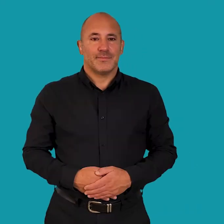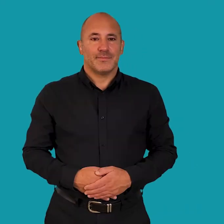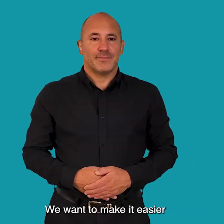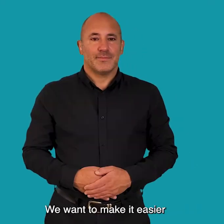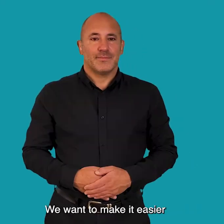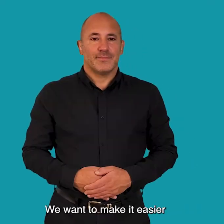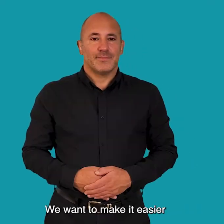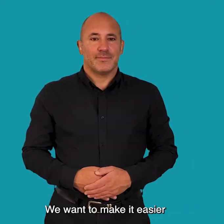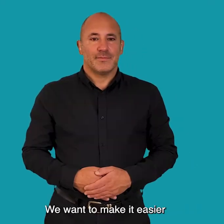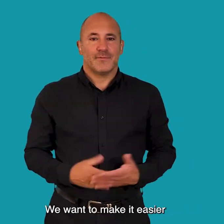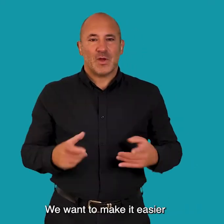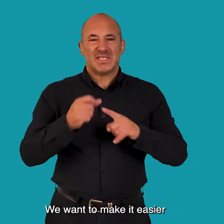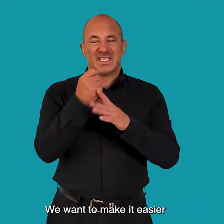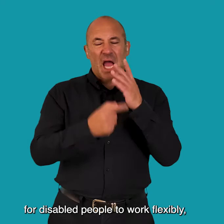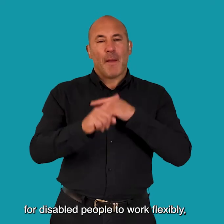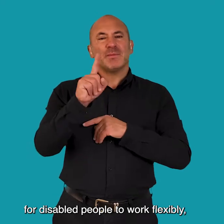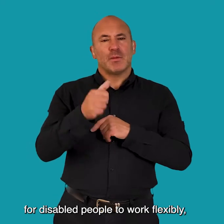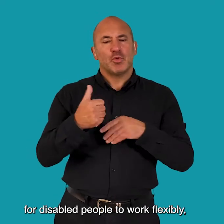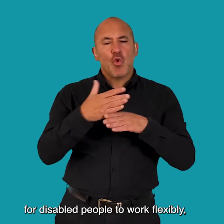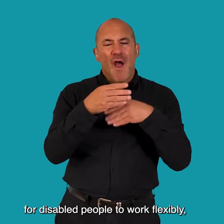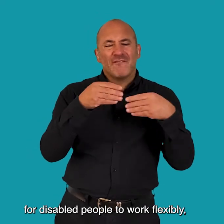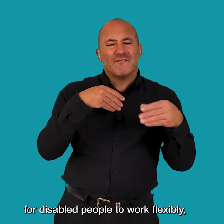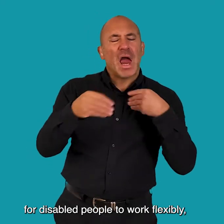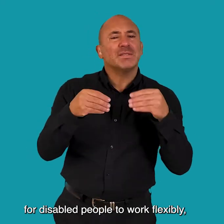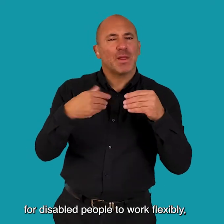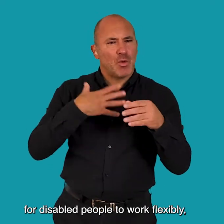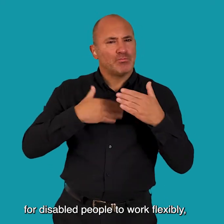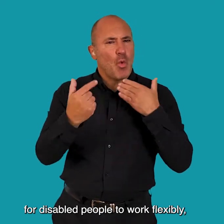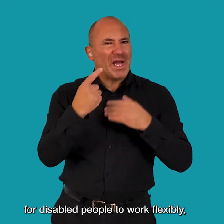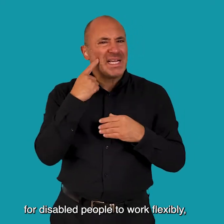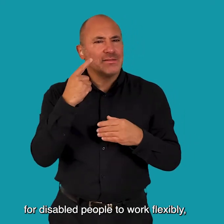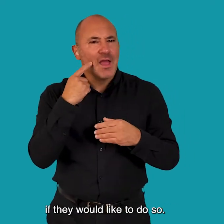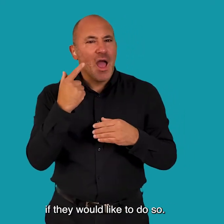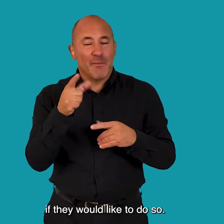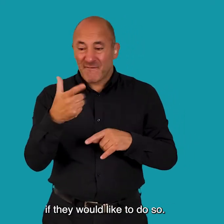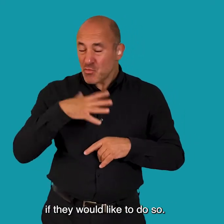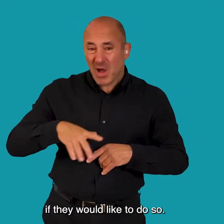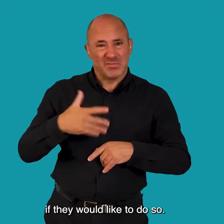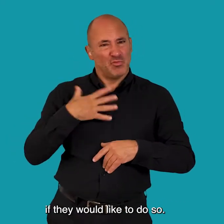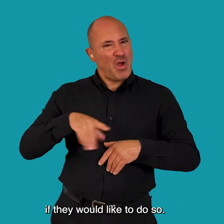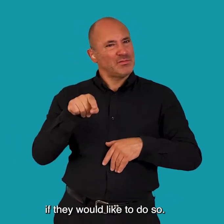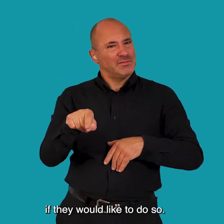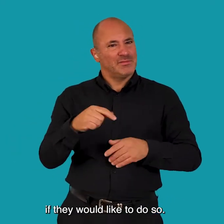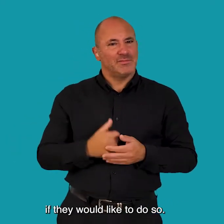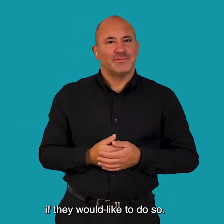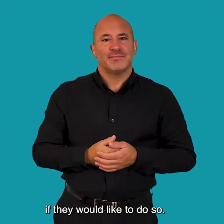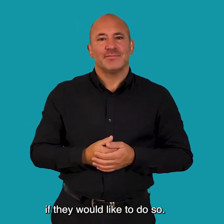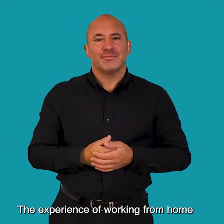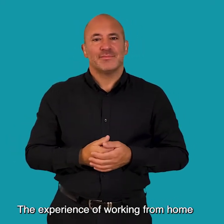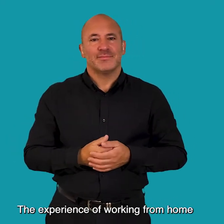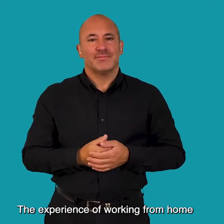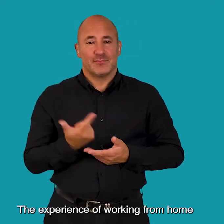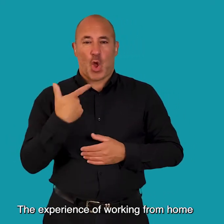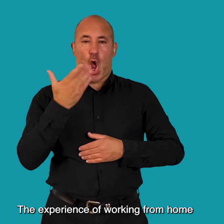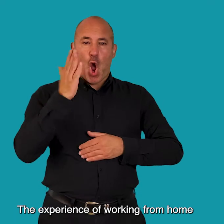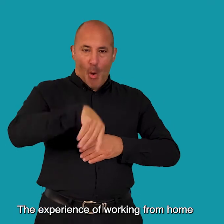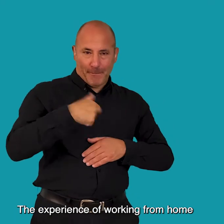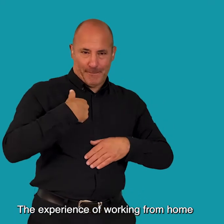We want to make it easier for disabled people to work flexibly, if they would like to do so. The experience of working from